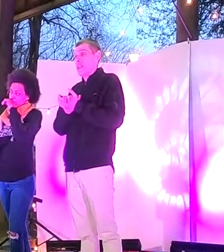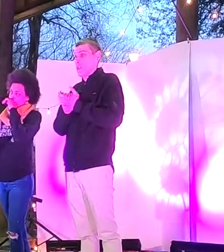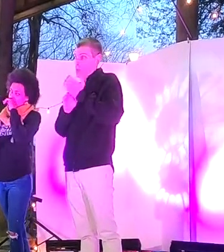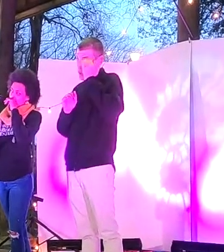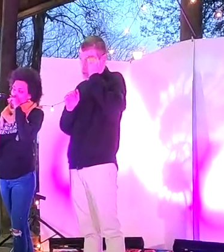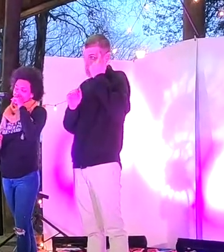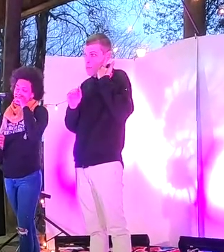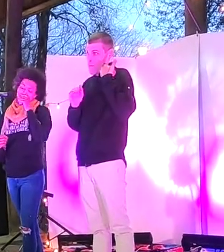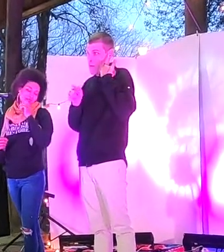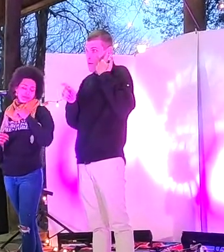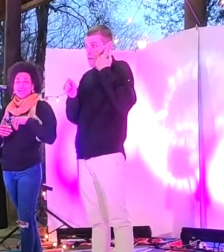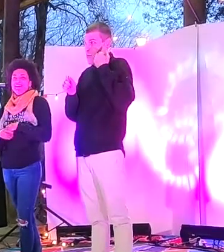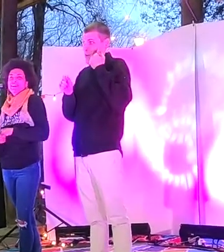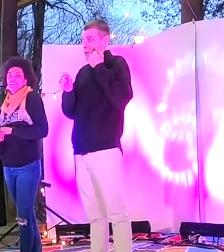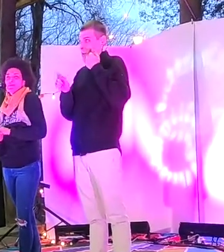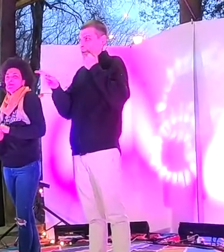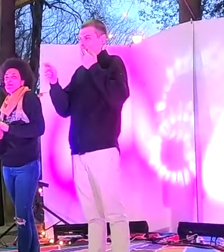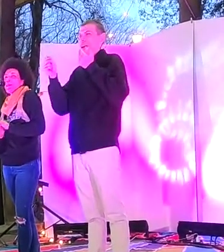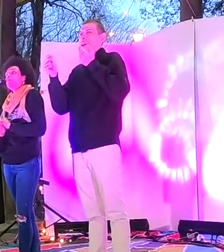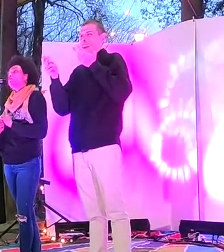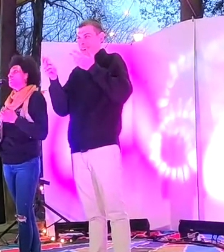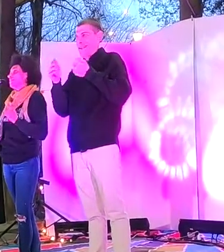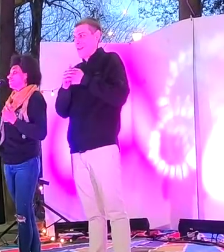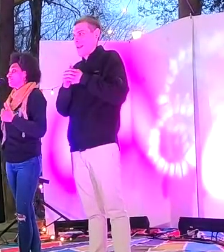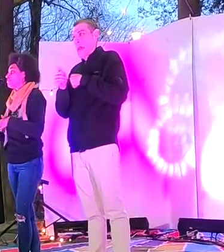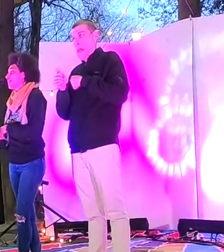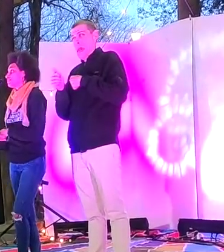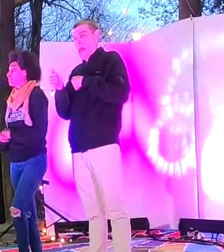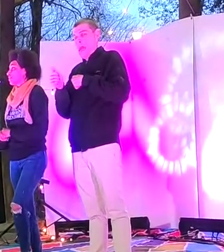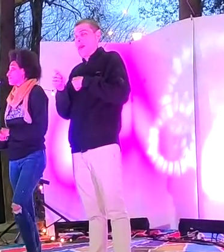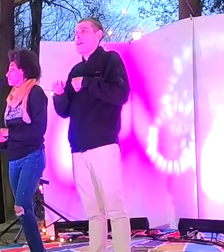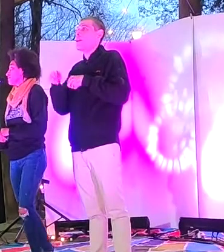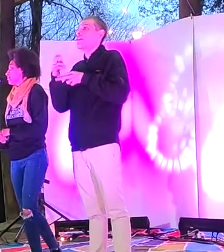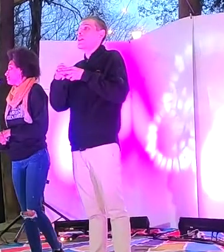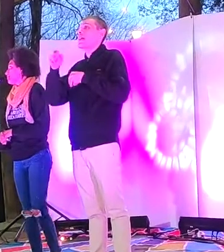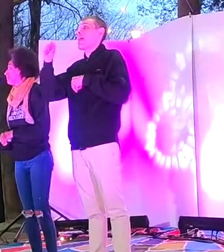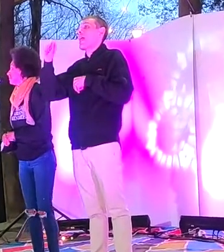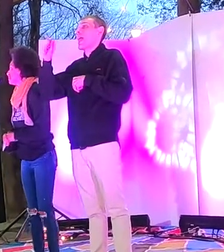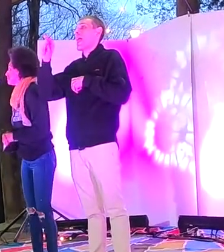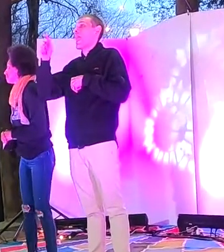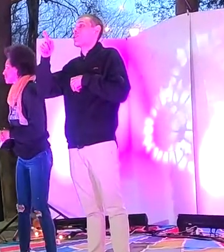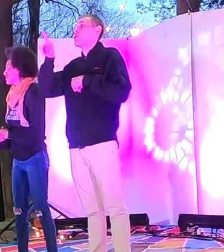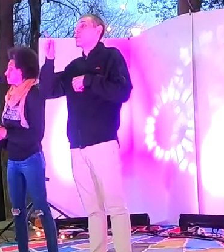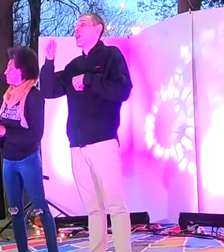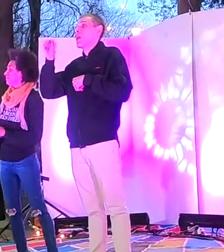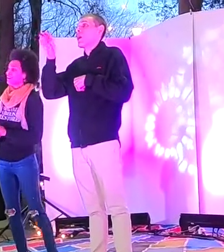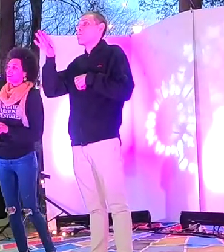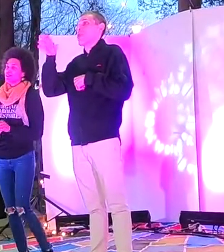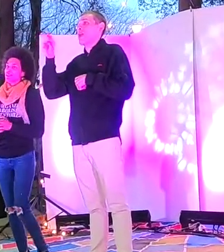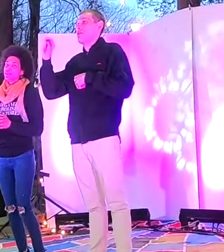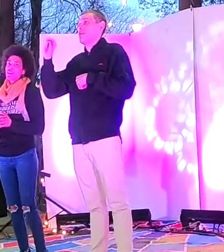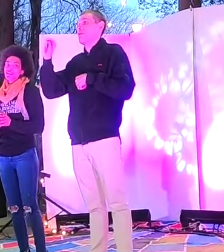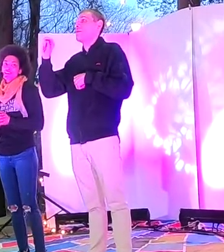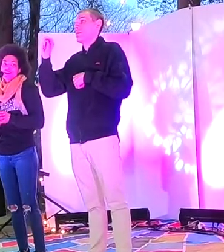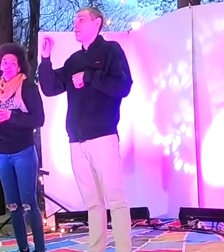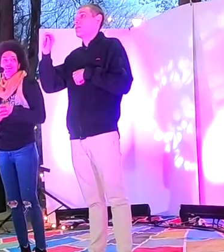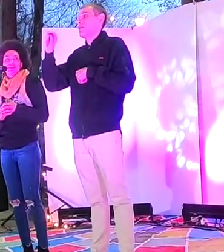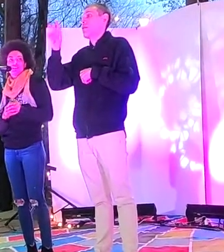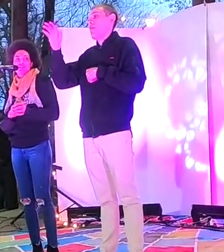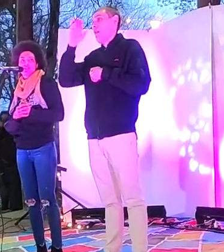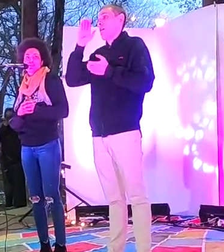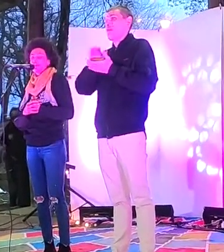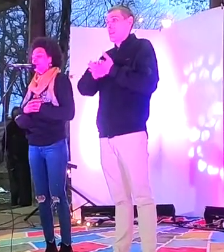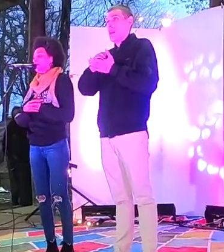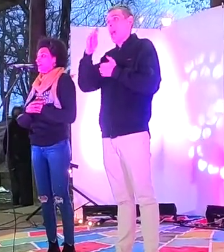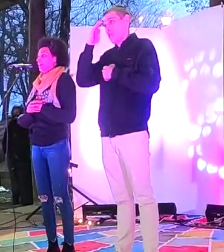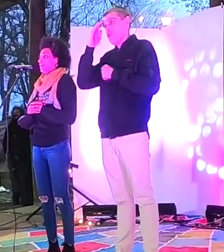Let's give you a cue about saying it. I knew Miss Angela Braxton Johnson's husband, Mr. Johnson. We taught together